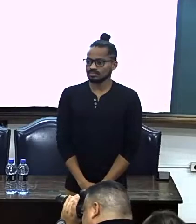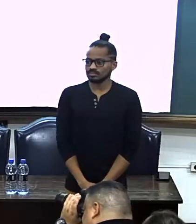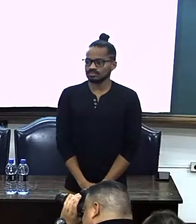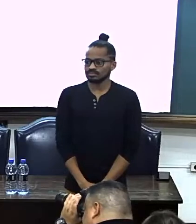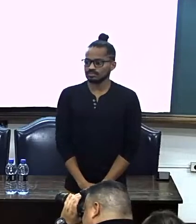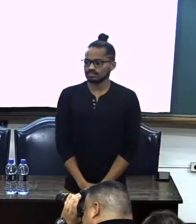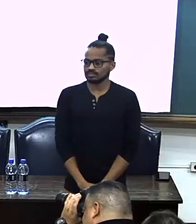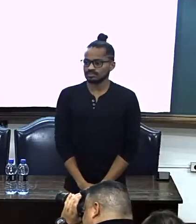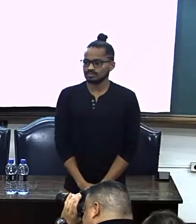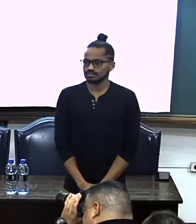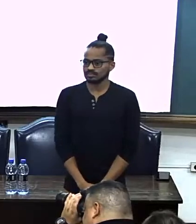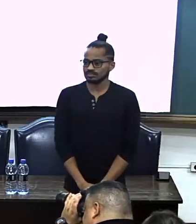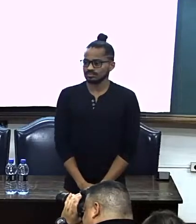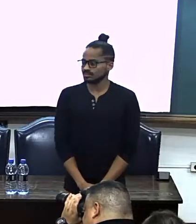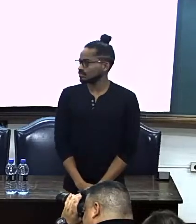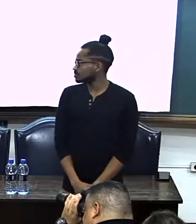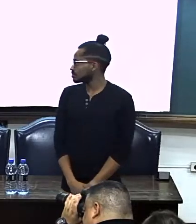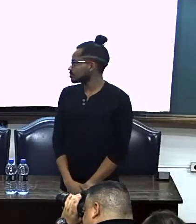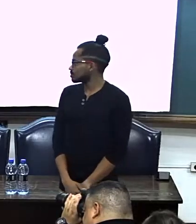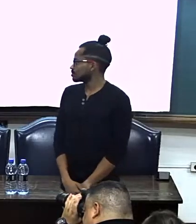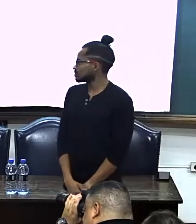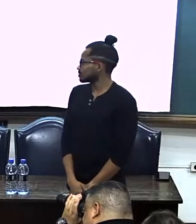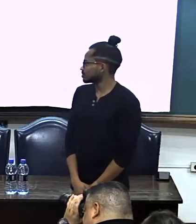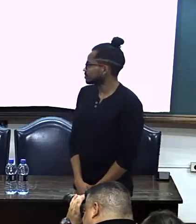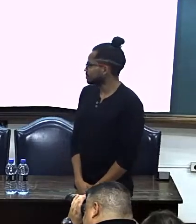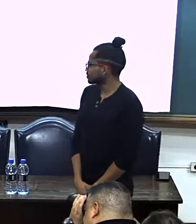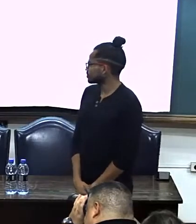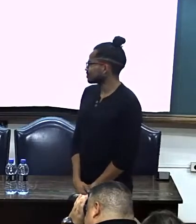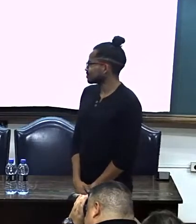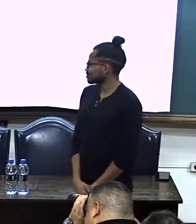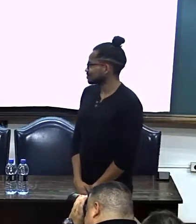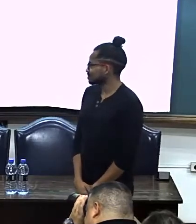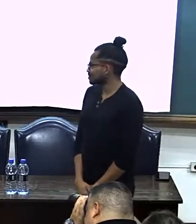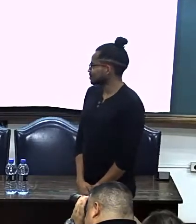né, a ir um pouquinho além.